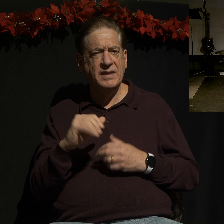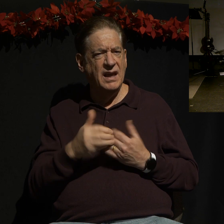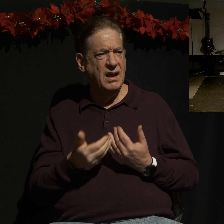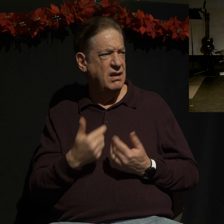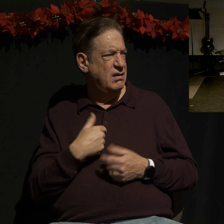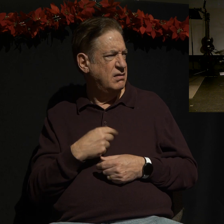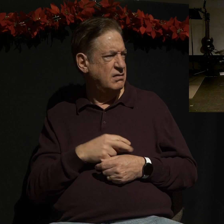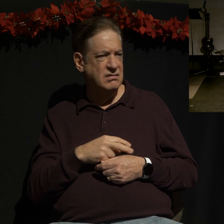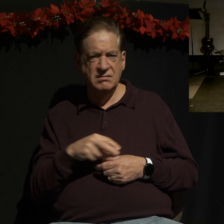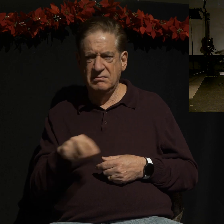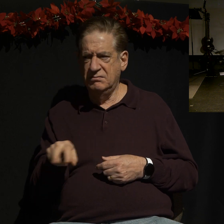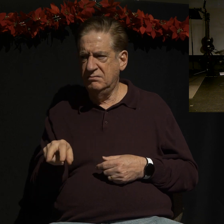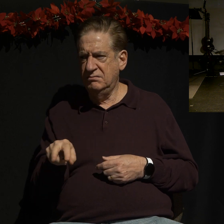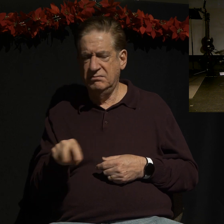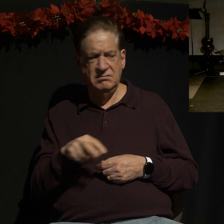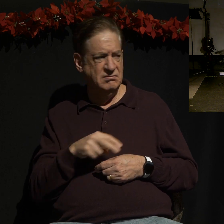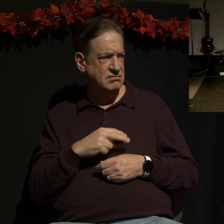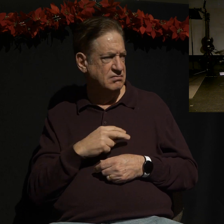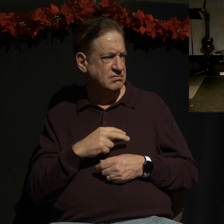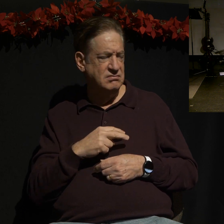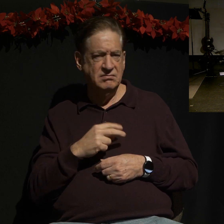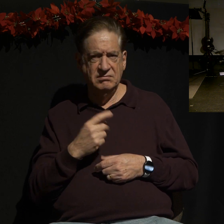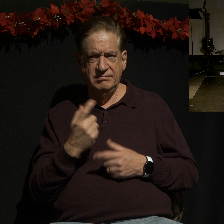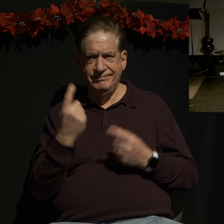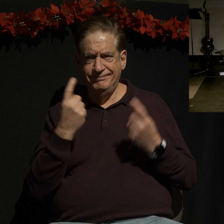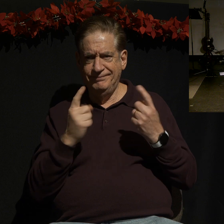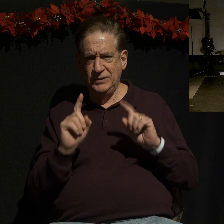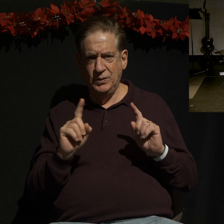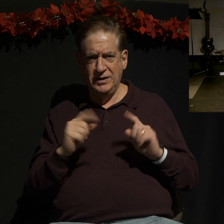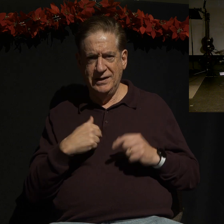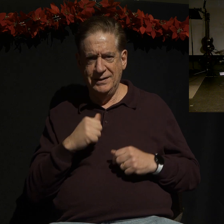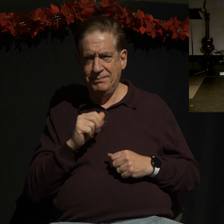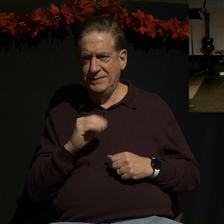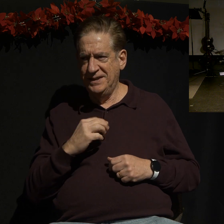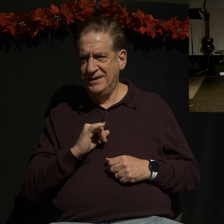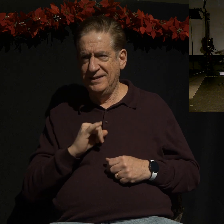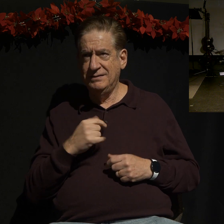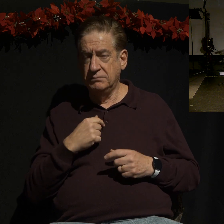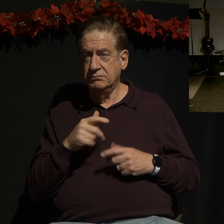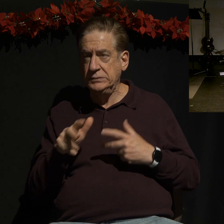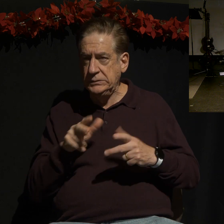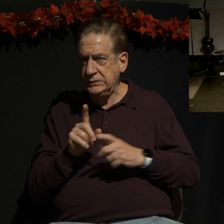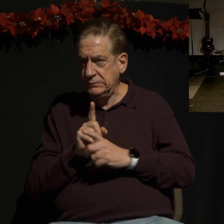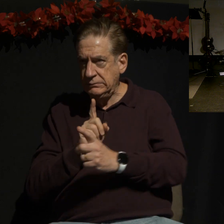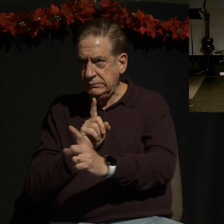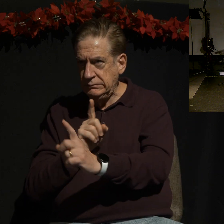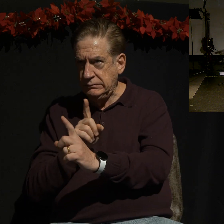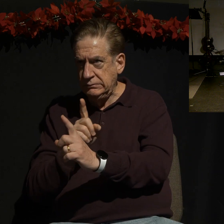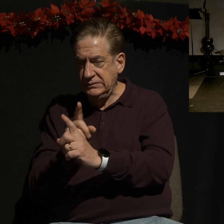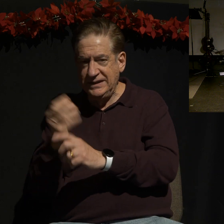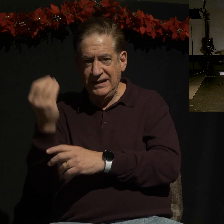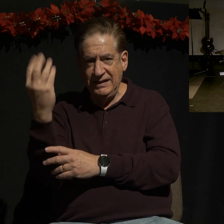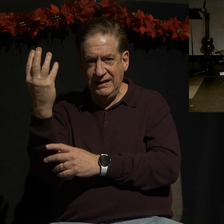get, okay, let's reorient myself and start walking towards the street light again.